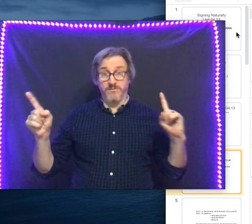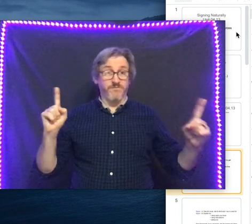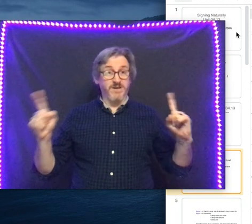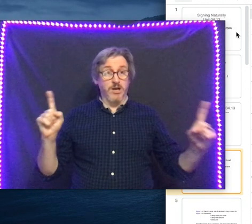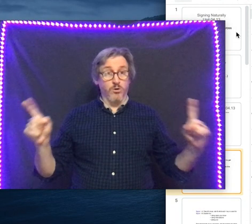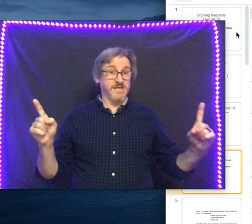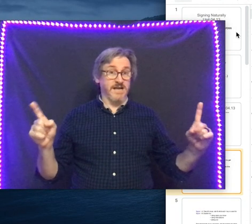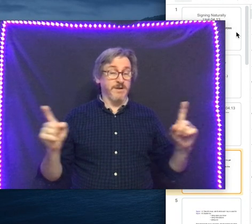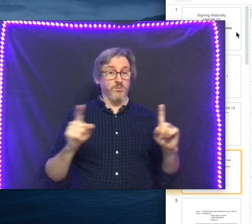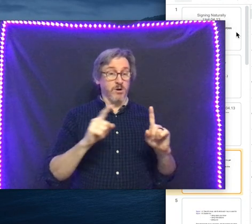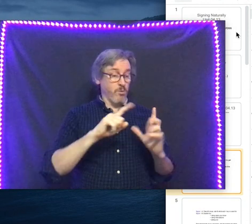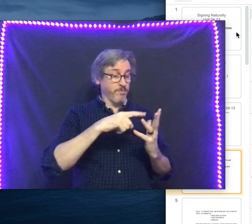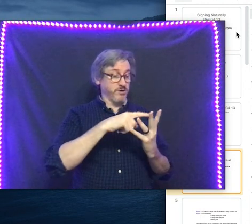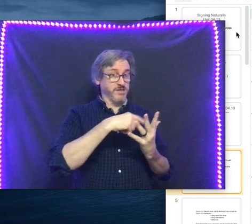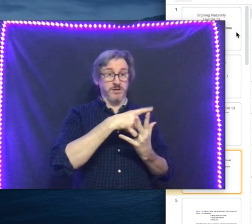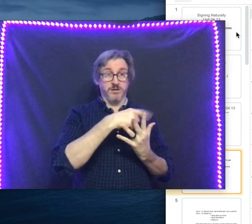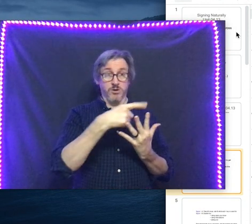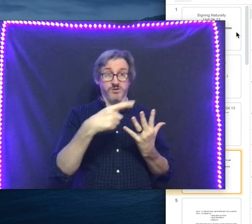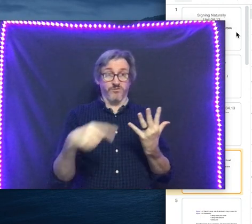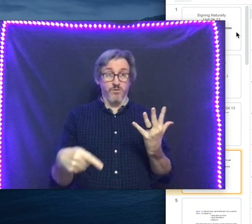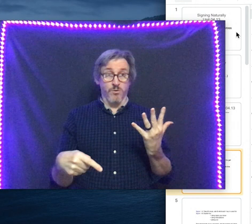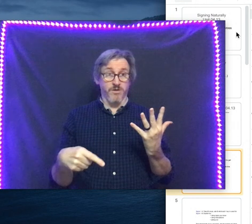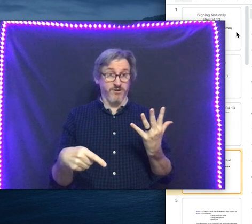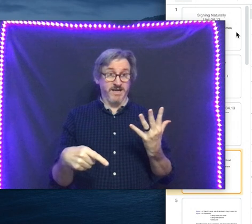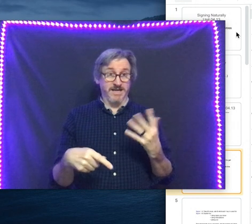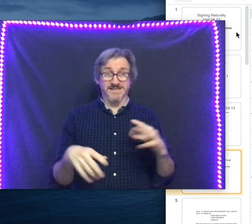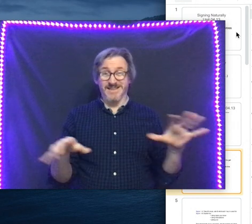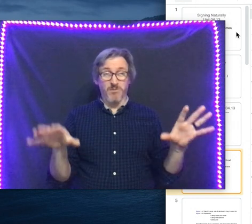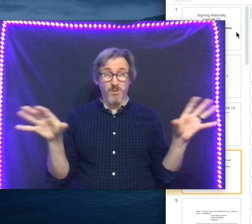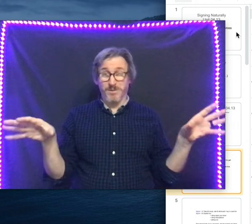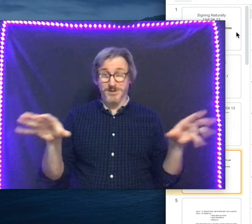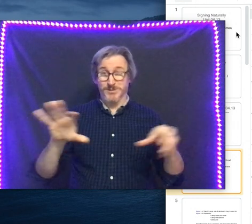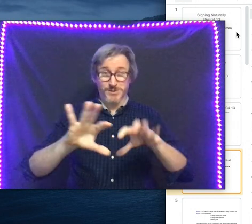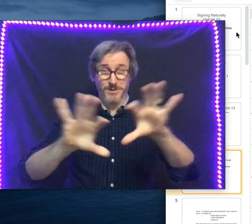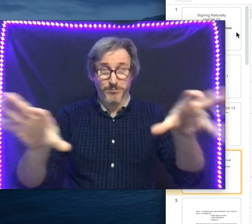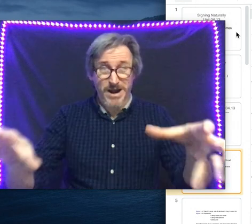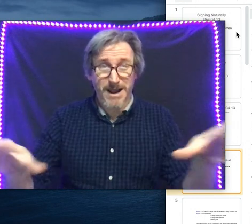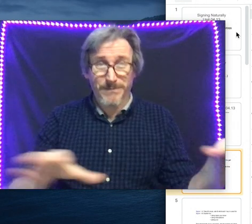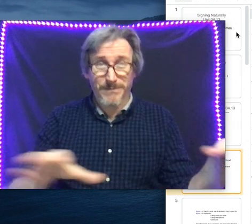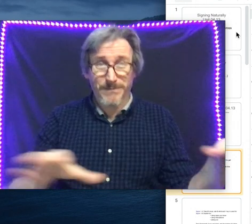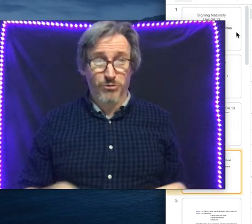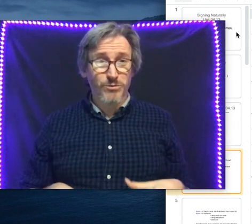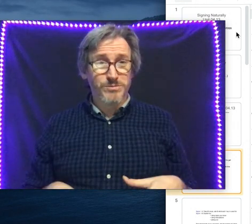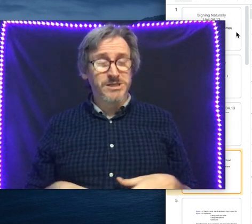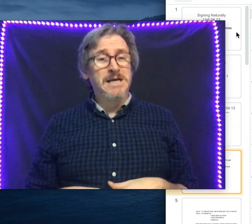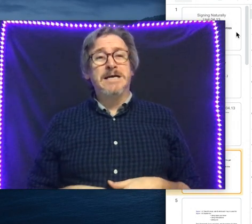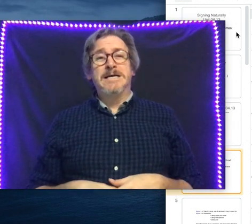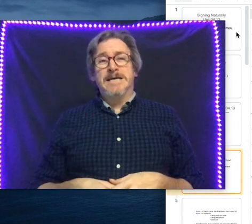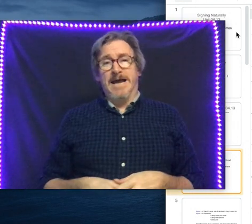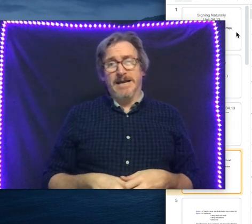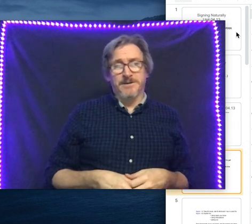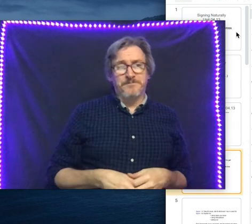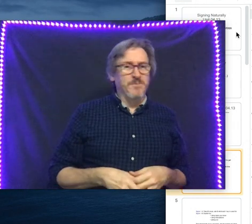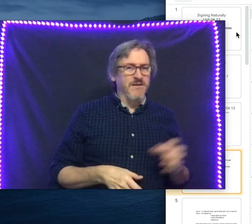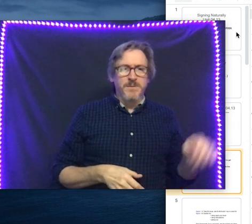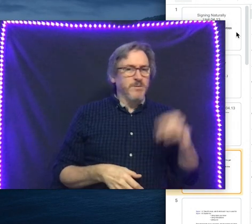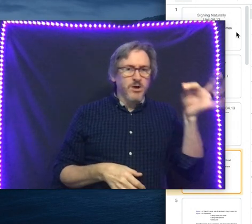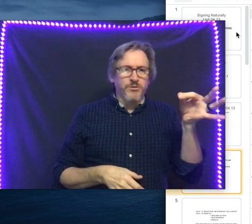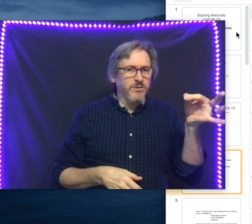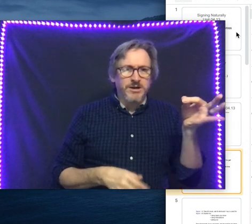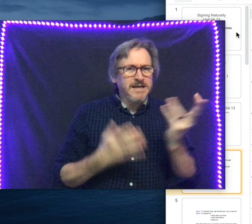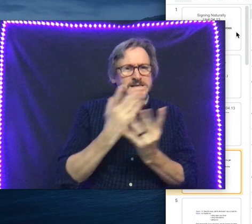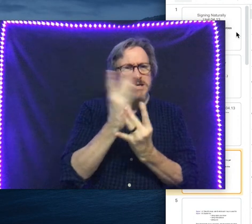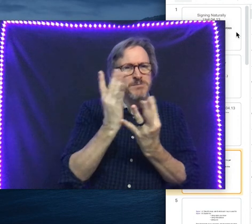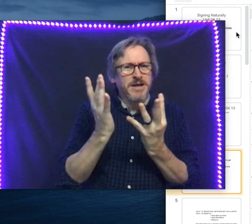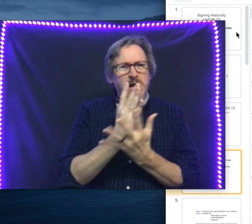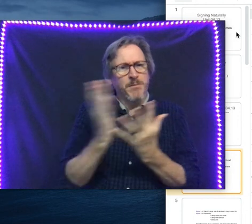big video segment where one person goes through their keys. And then what we would do is we would break up into groups, and everybody would go